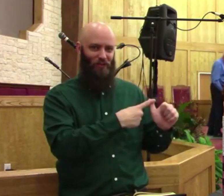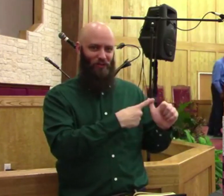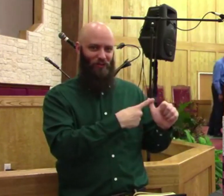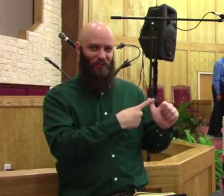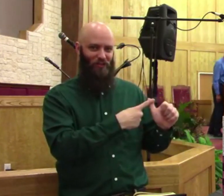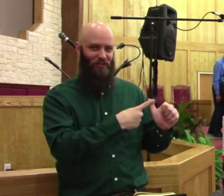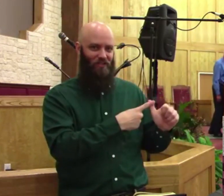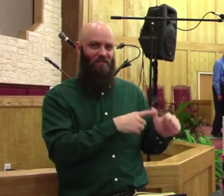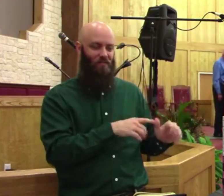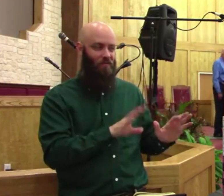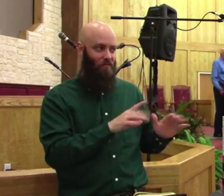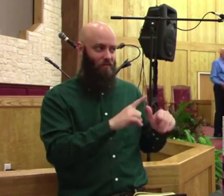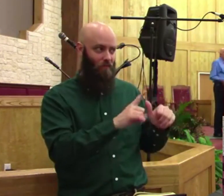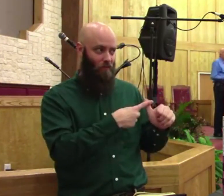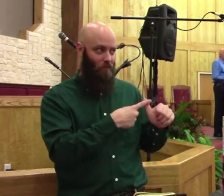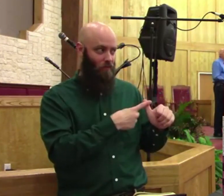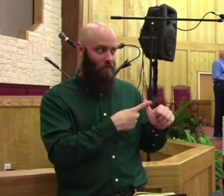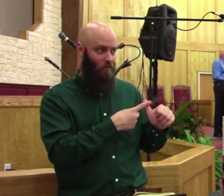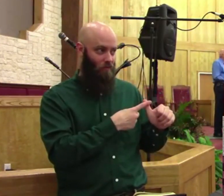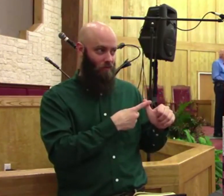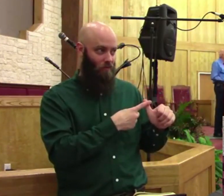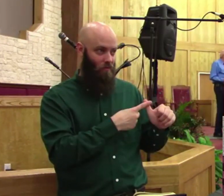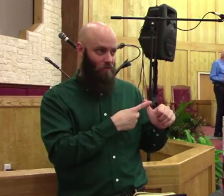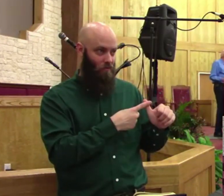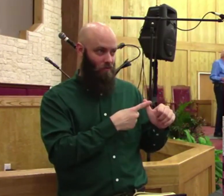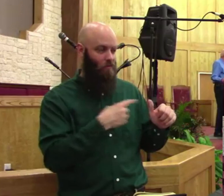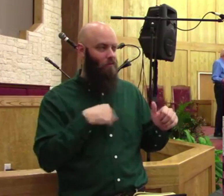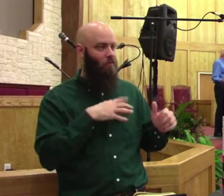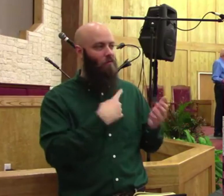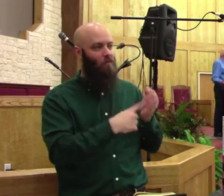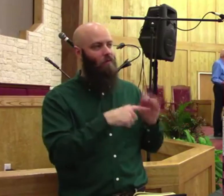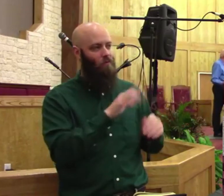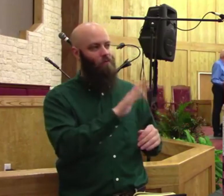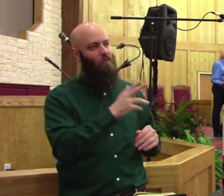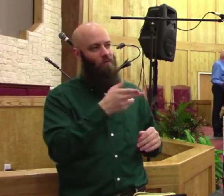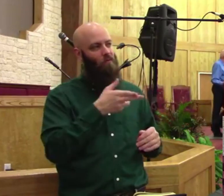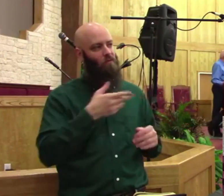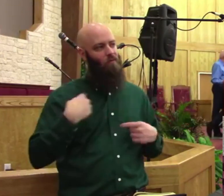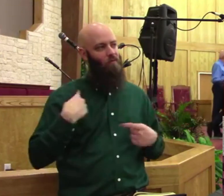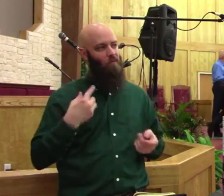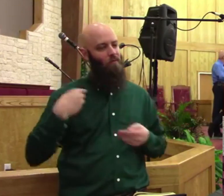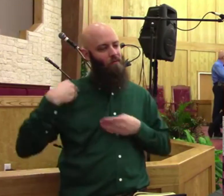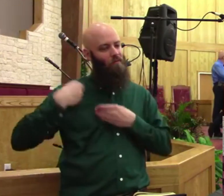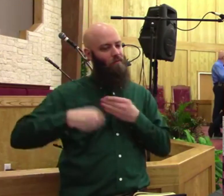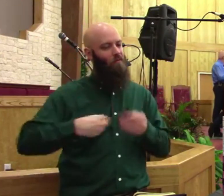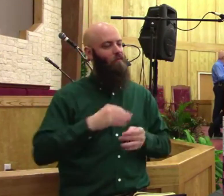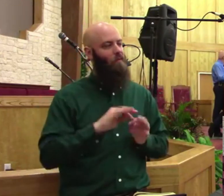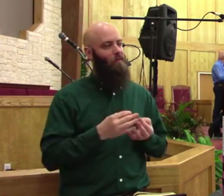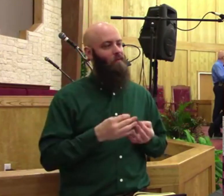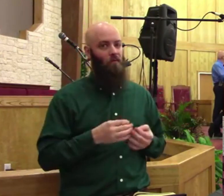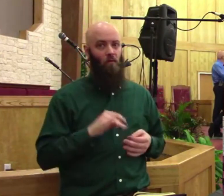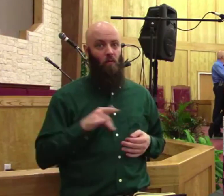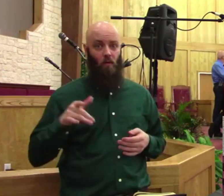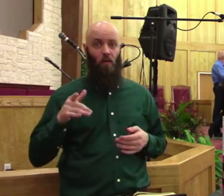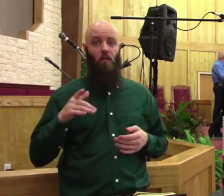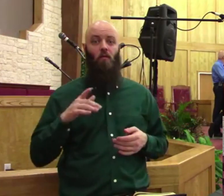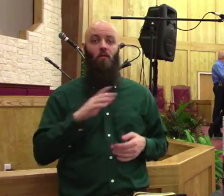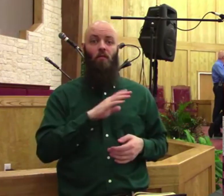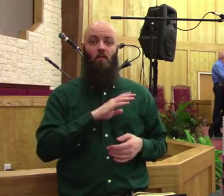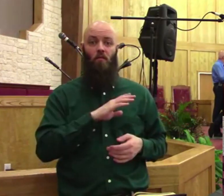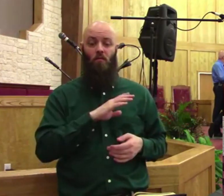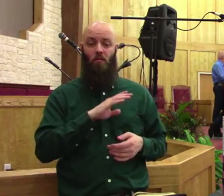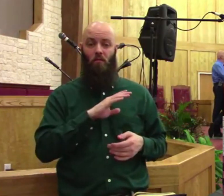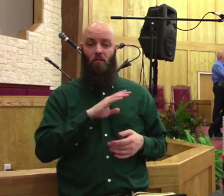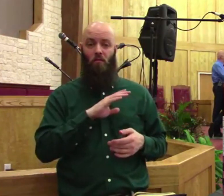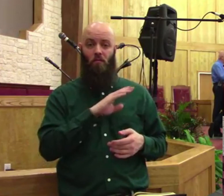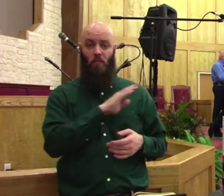first, we're going to talk a little bit about your family history, Belshazzar. And so he recites a